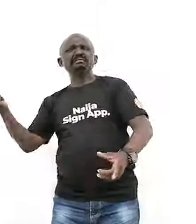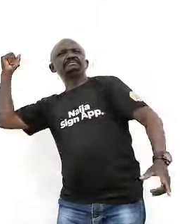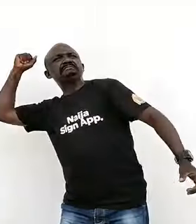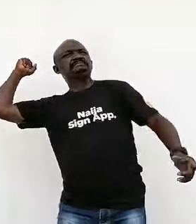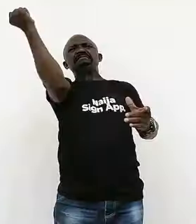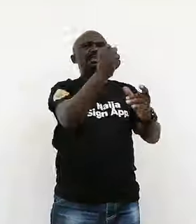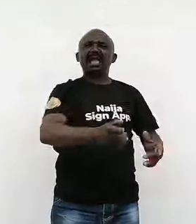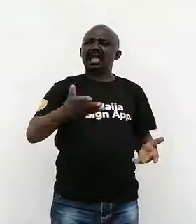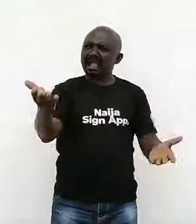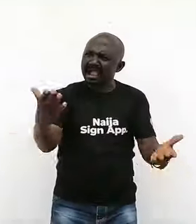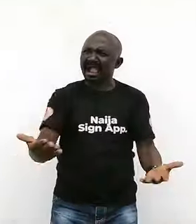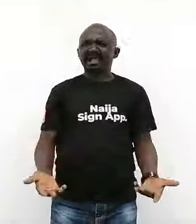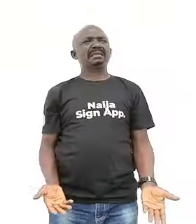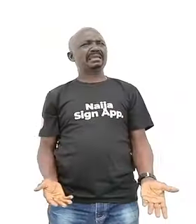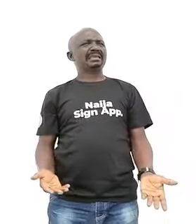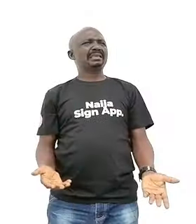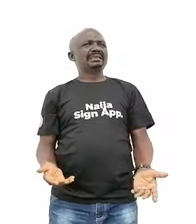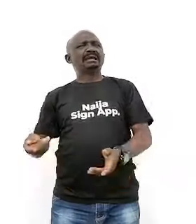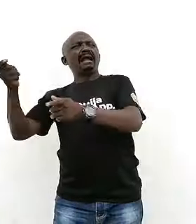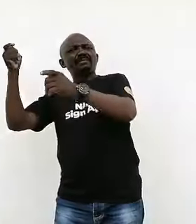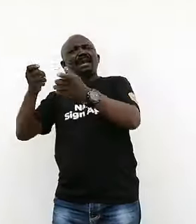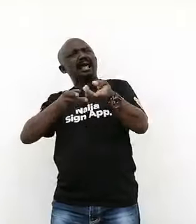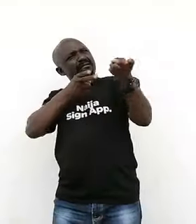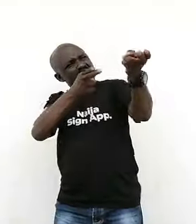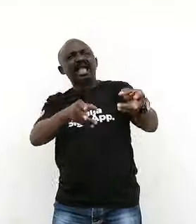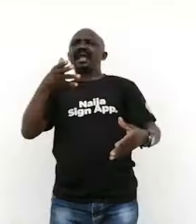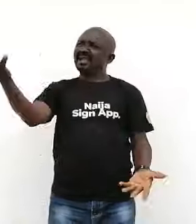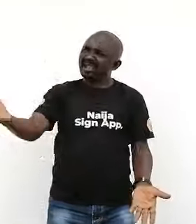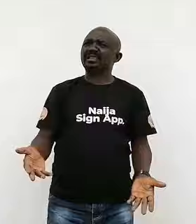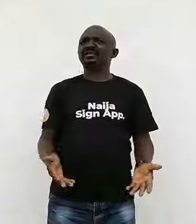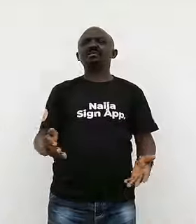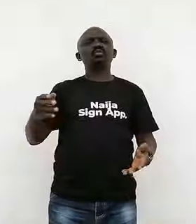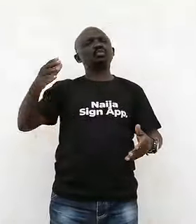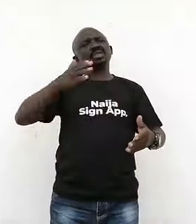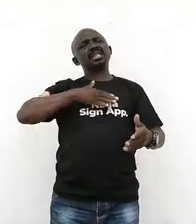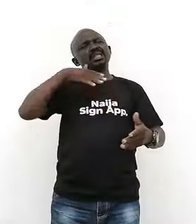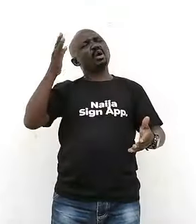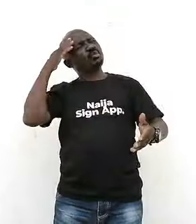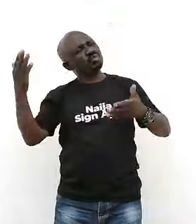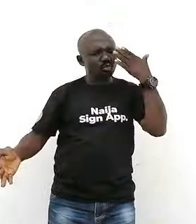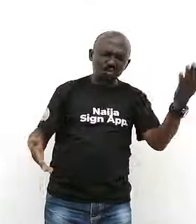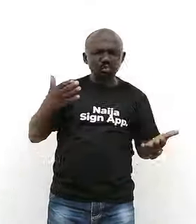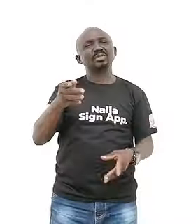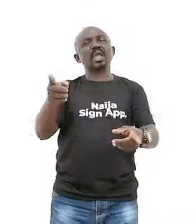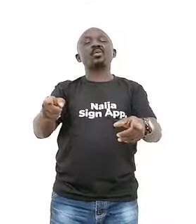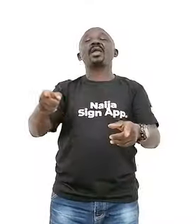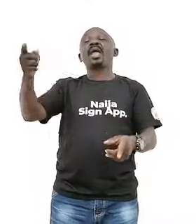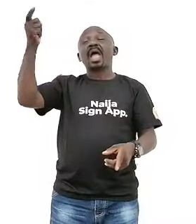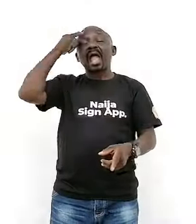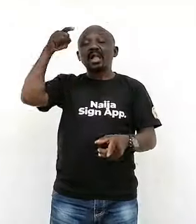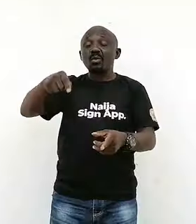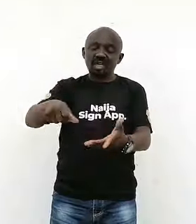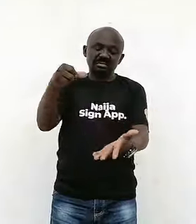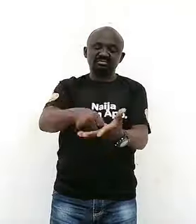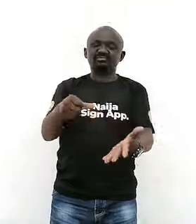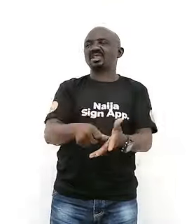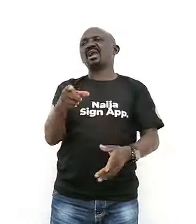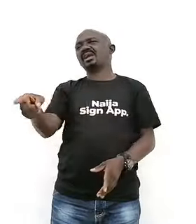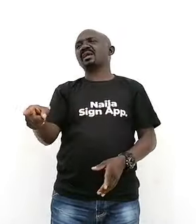and tribal dichotomies. As a linguist, I was looking at it from this perspective of people who speak different